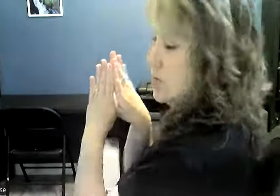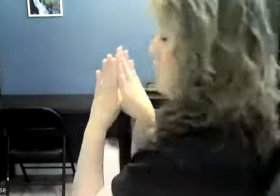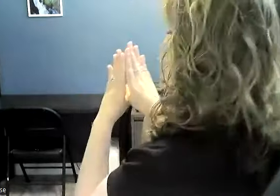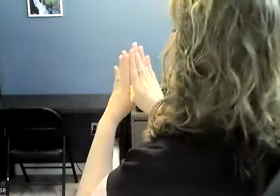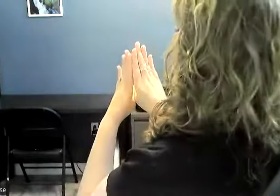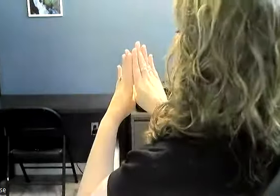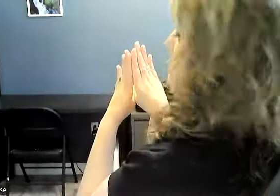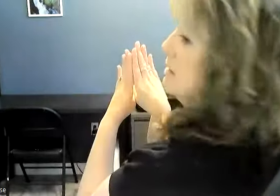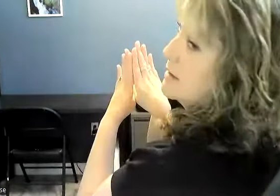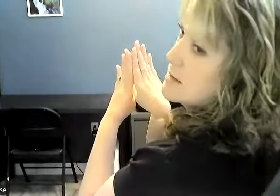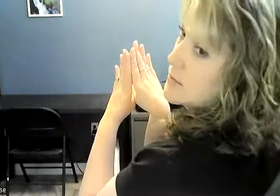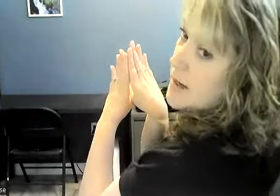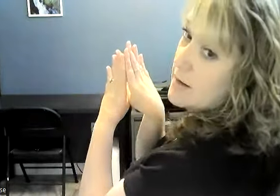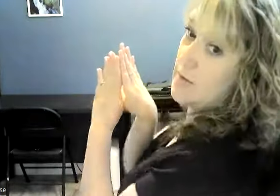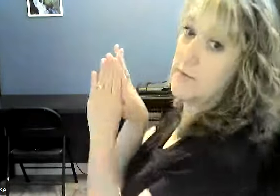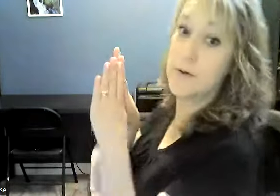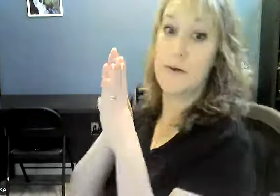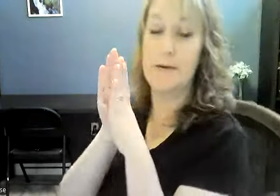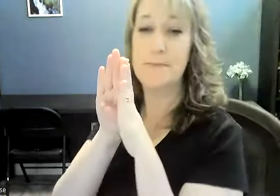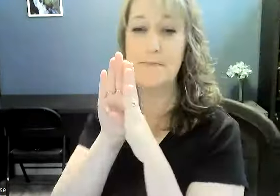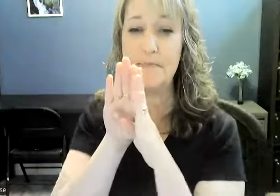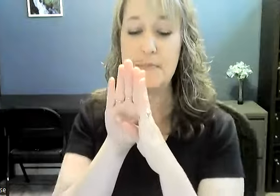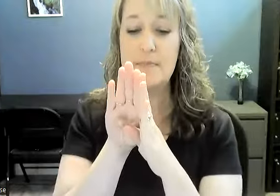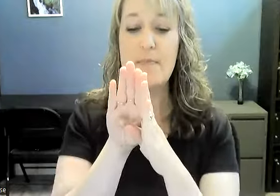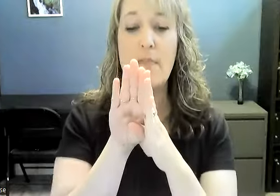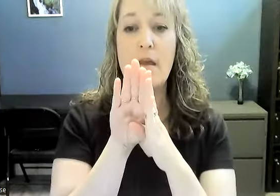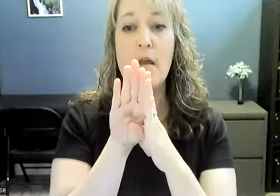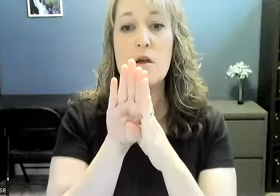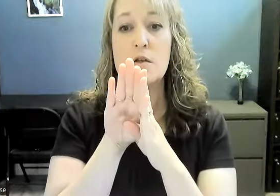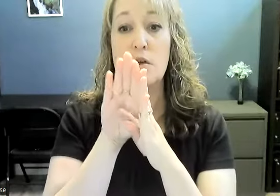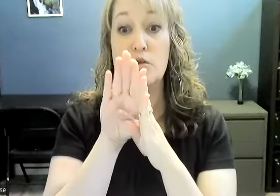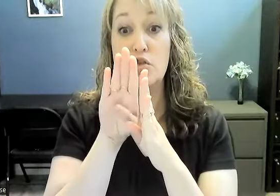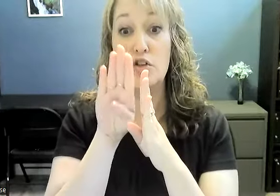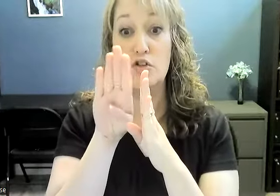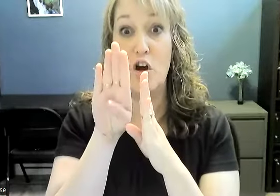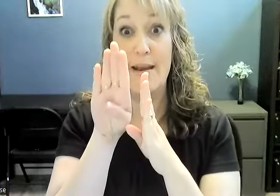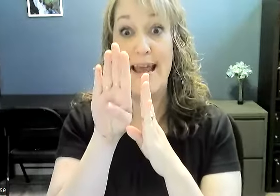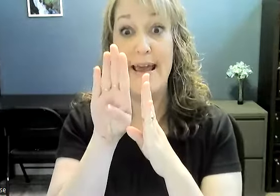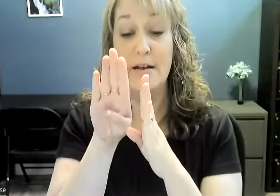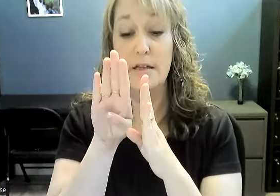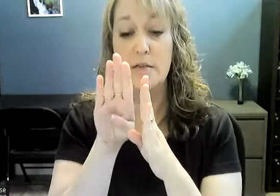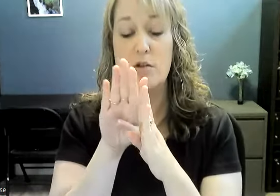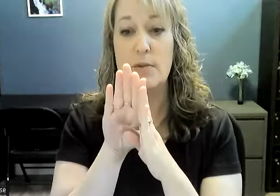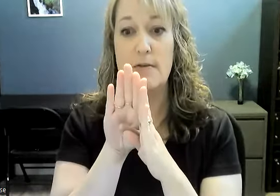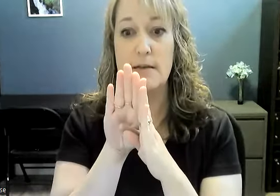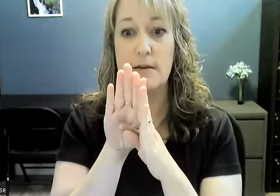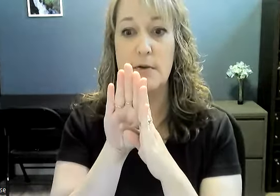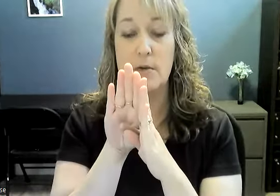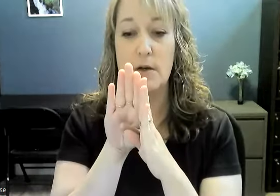are looking at a 90-degree angle. Okay. So your dominant hand should be facing forward.